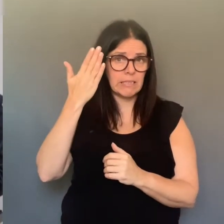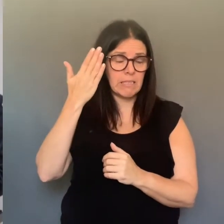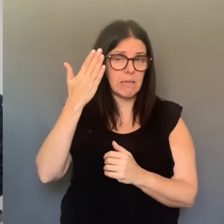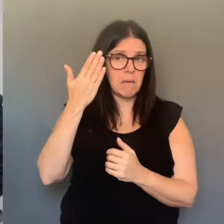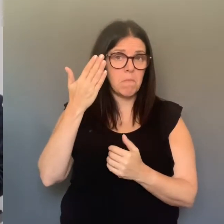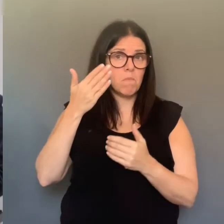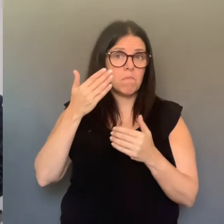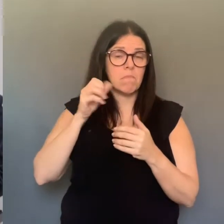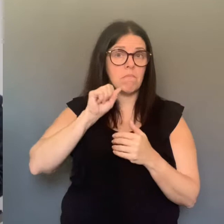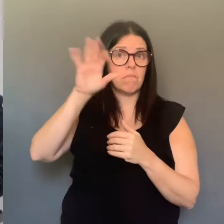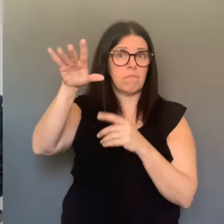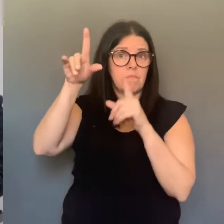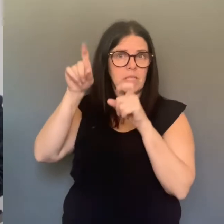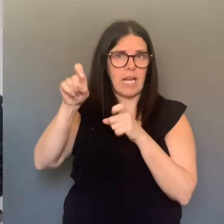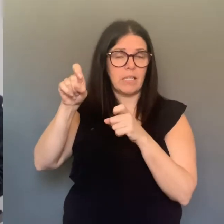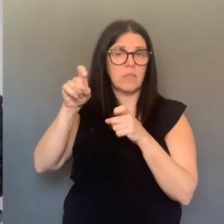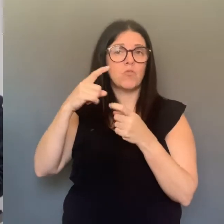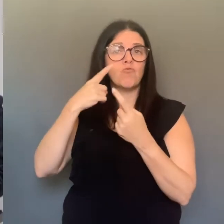I have one.